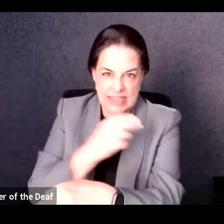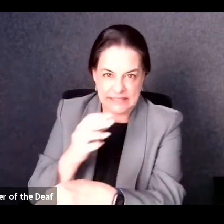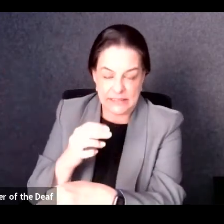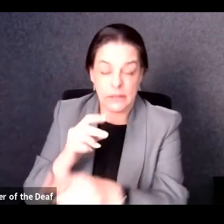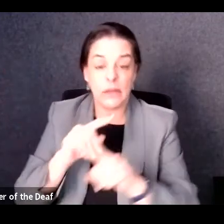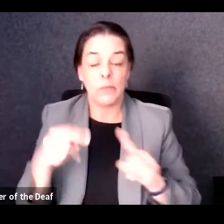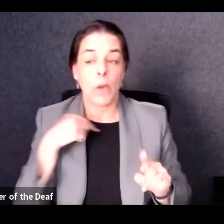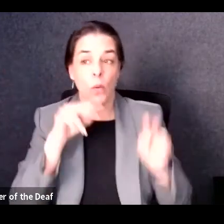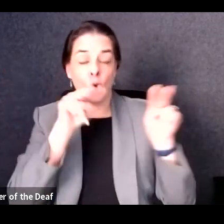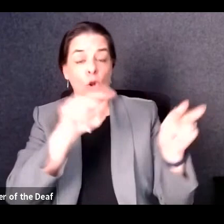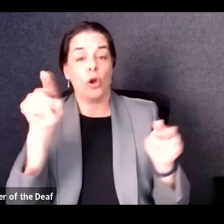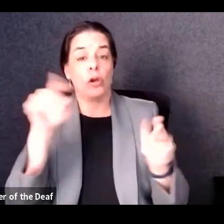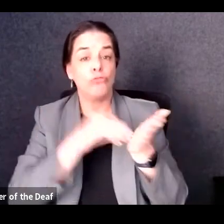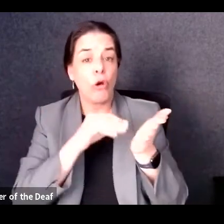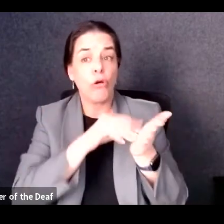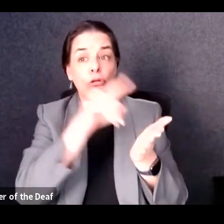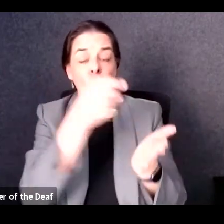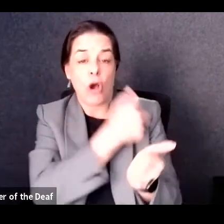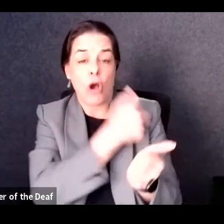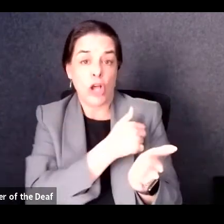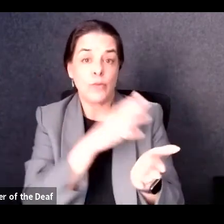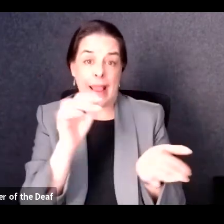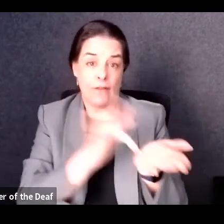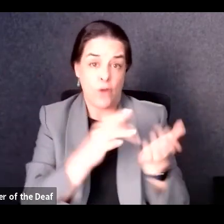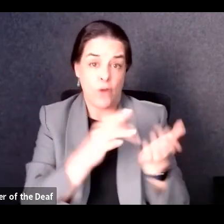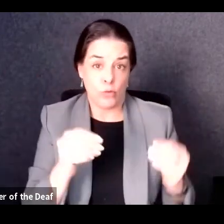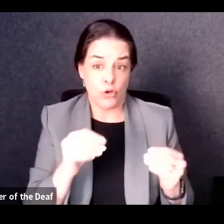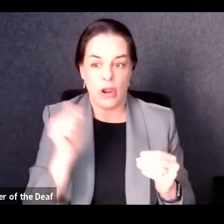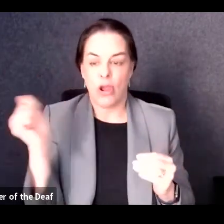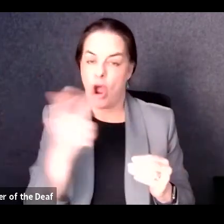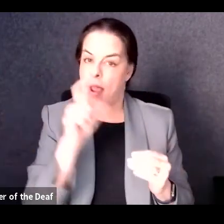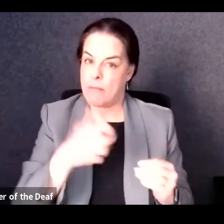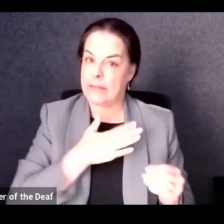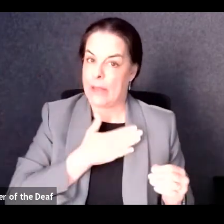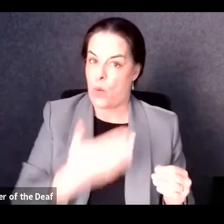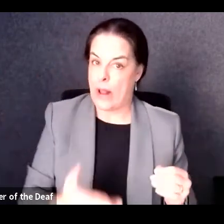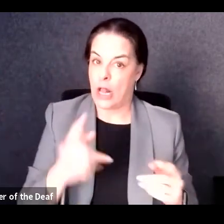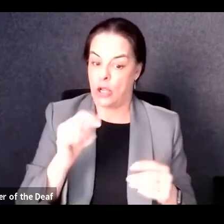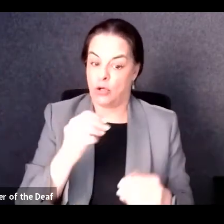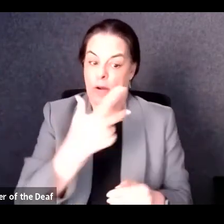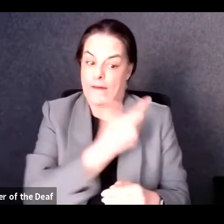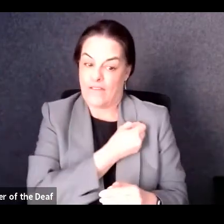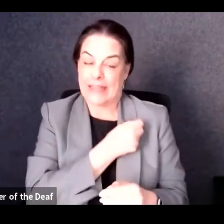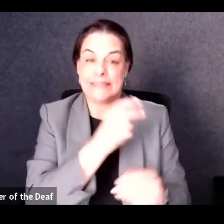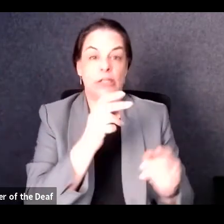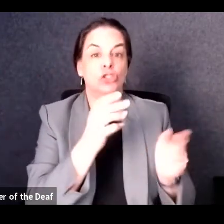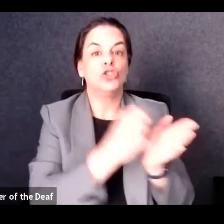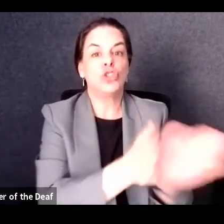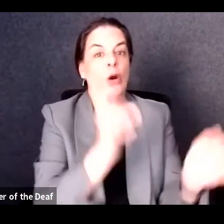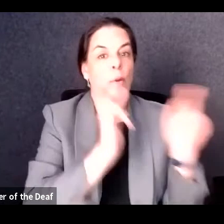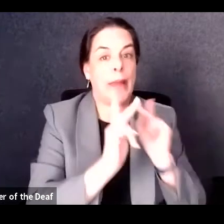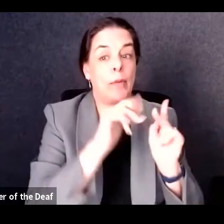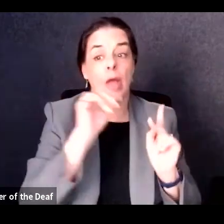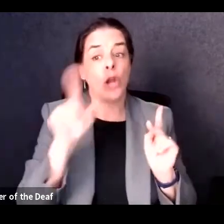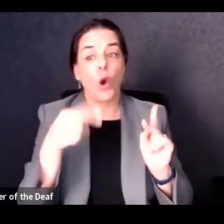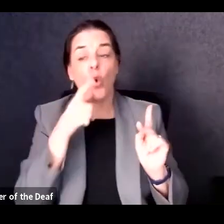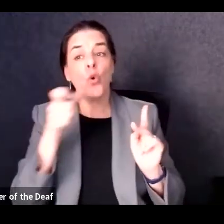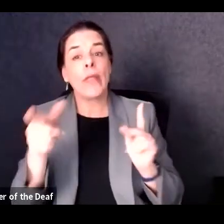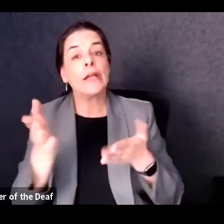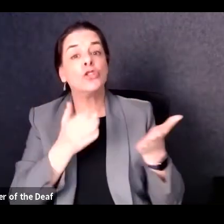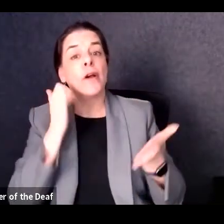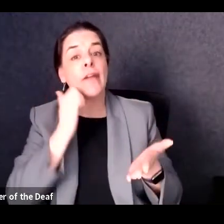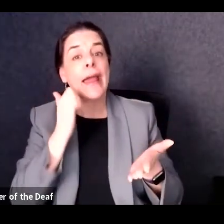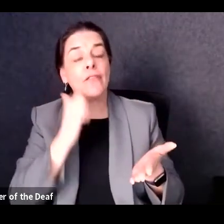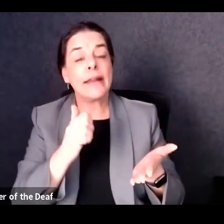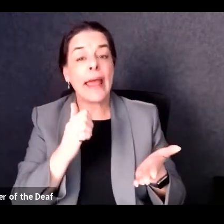providers, we're also asking, and the pharmacies, they all have to be willing to vaccinate the general public, not just the people they serve every day or